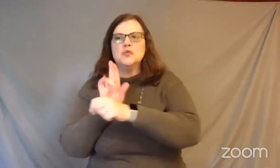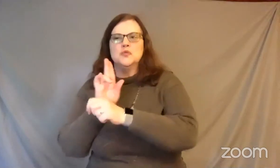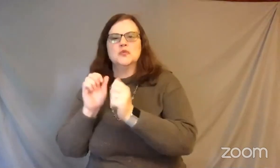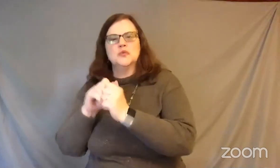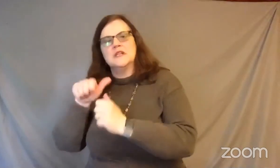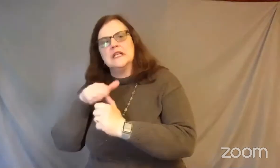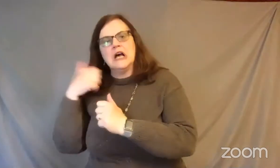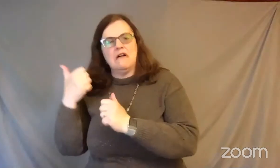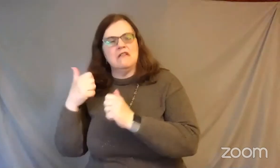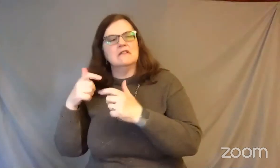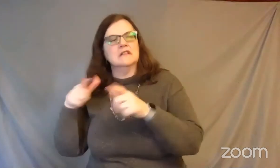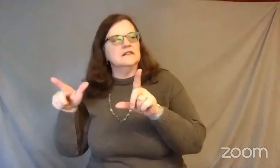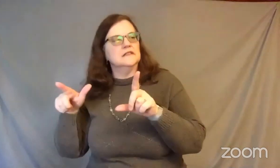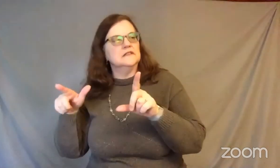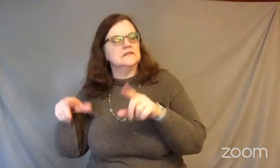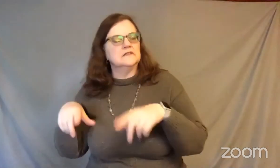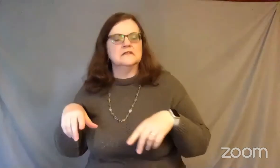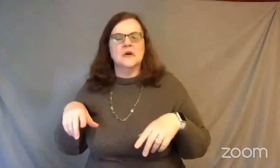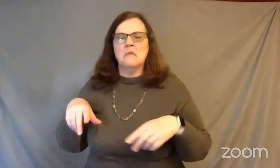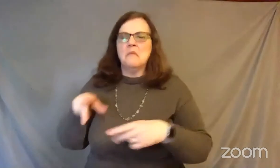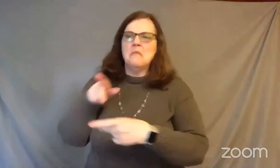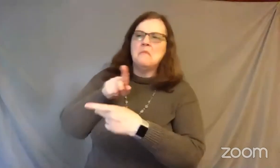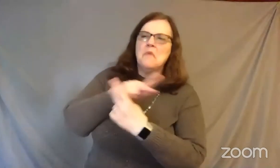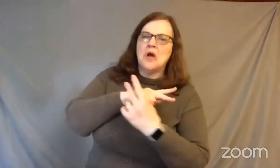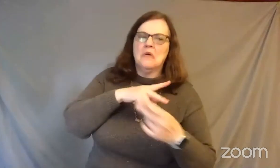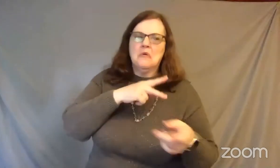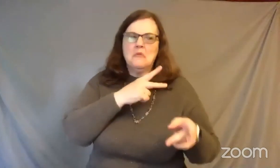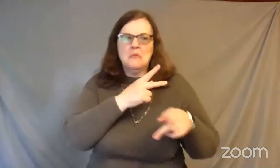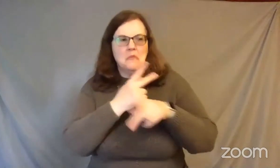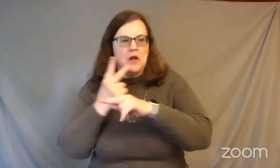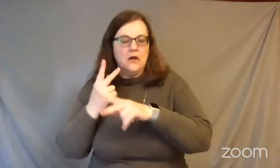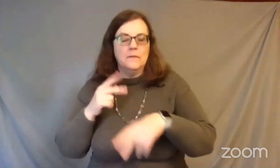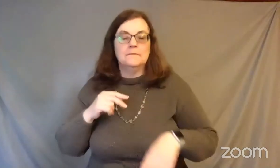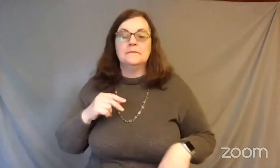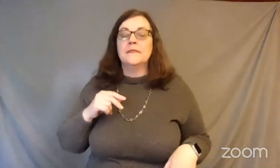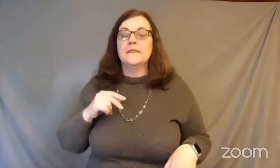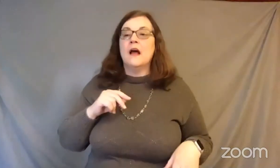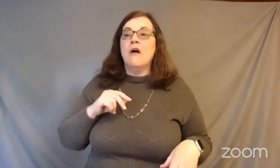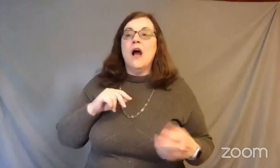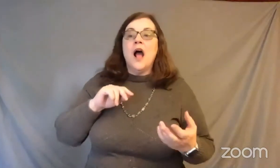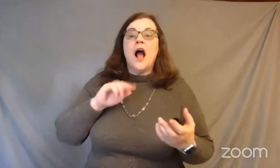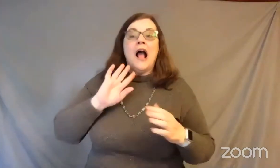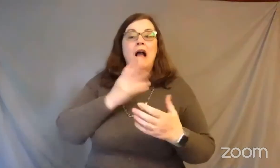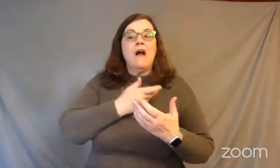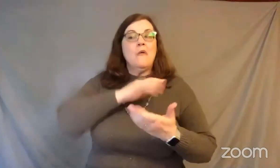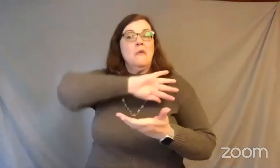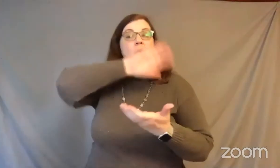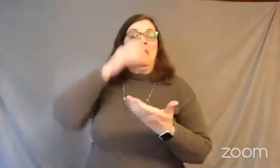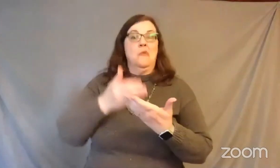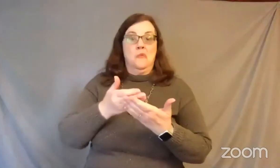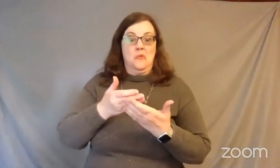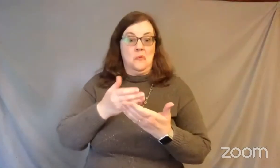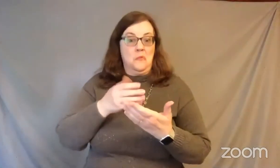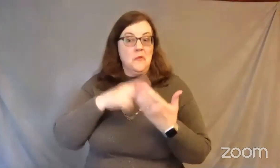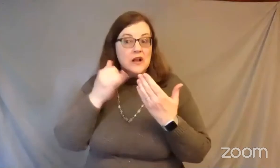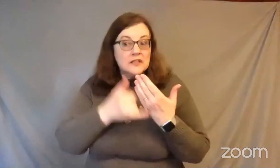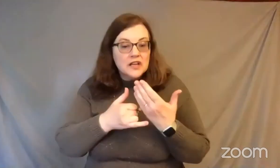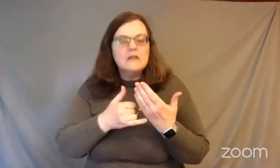we see structures borrowed from one language and used in the other, either from the spoken language into the